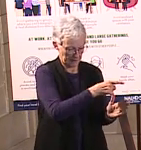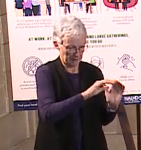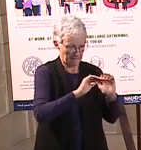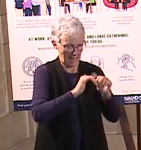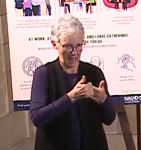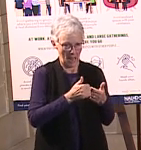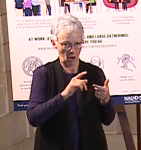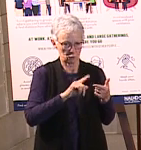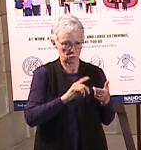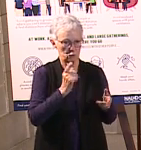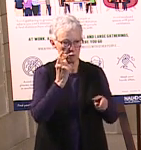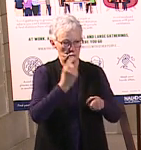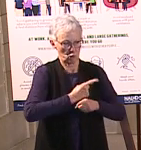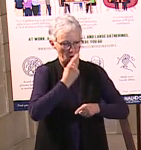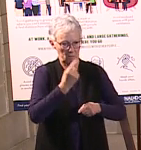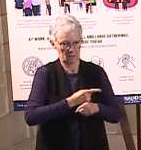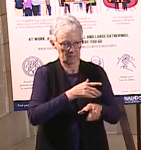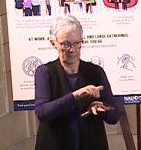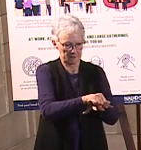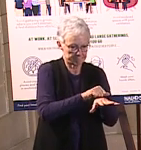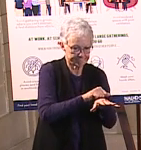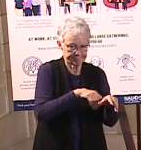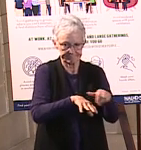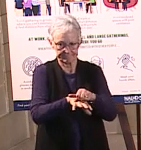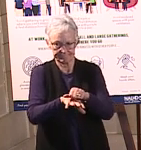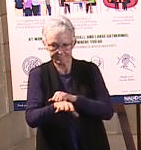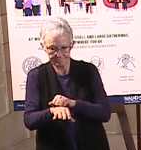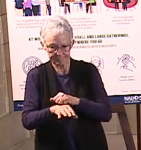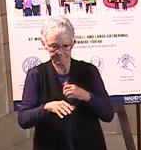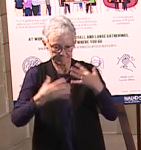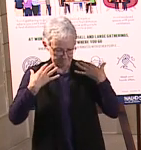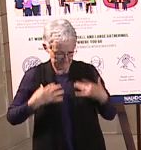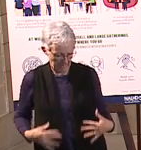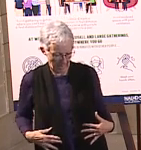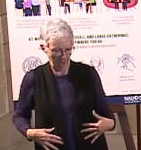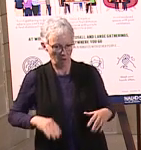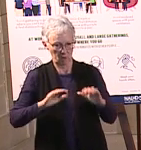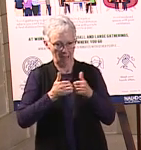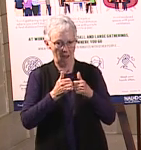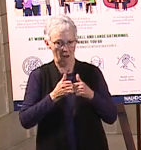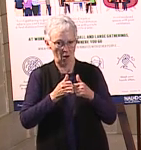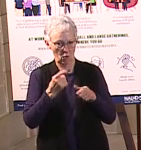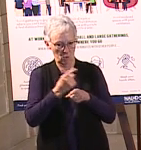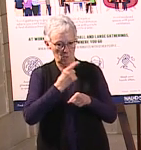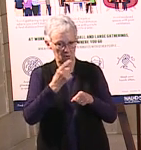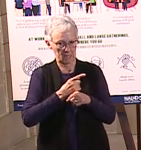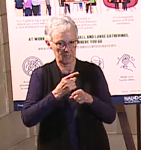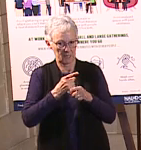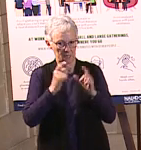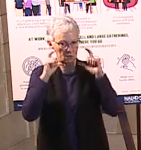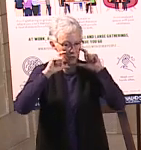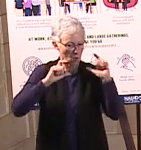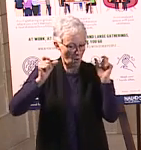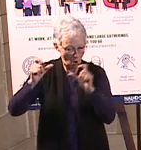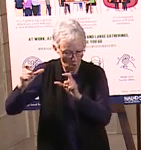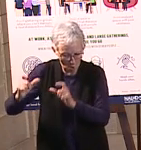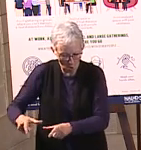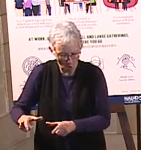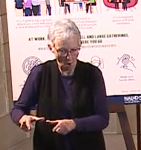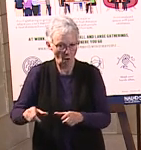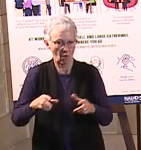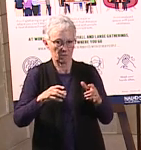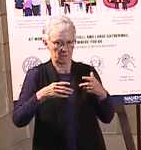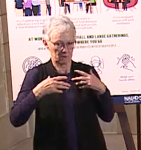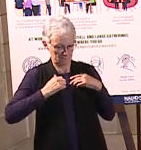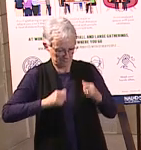don and doff PPE. And they would not be allowed to move about within